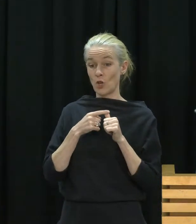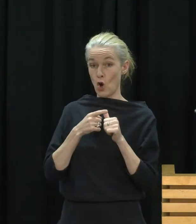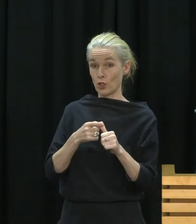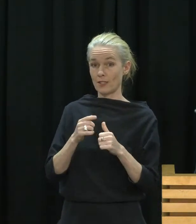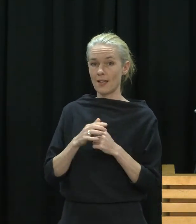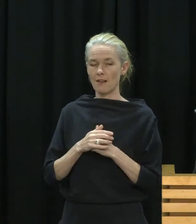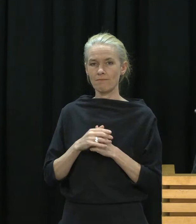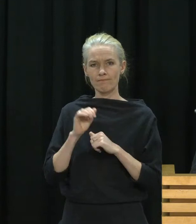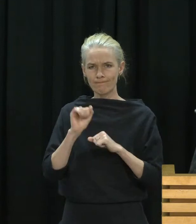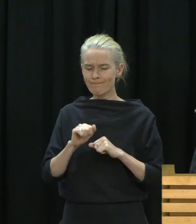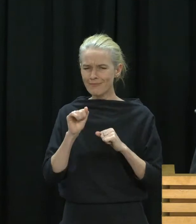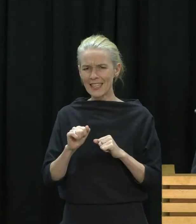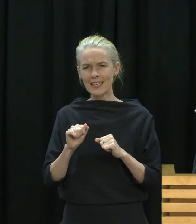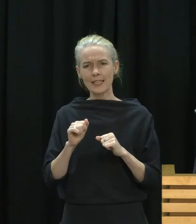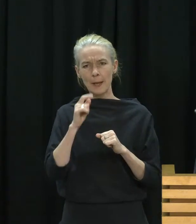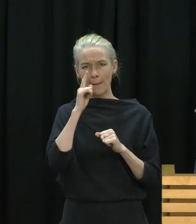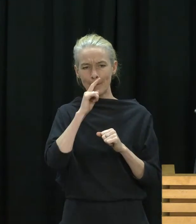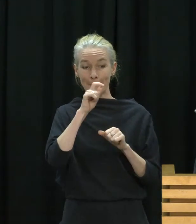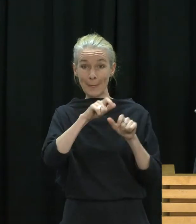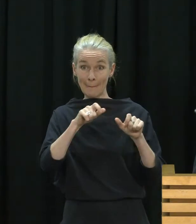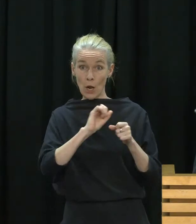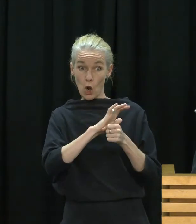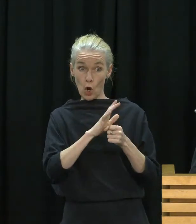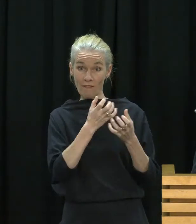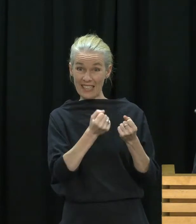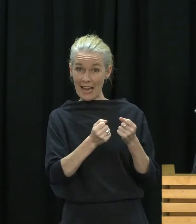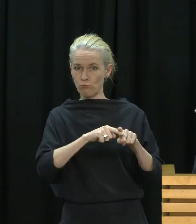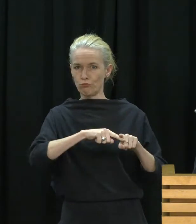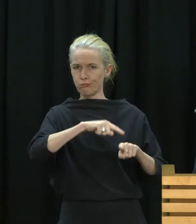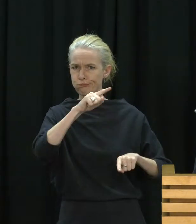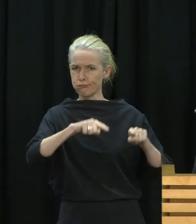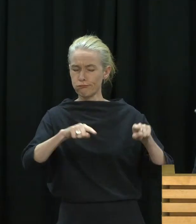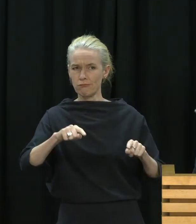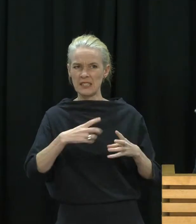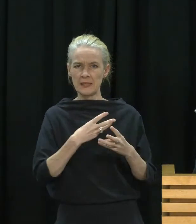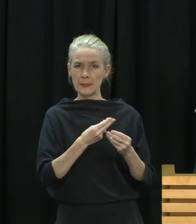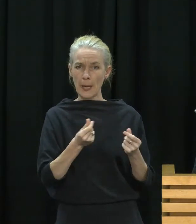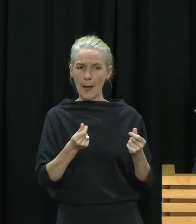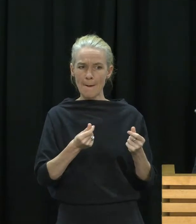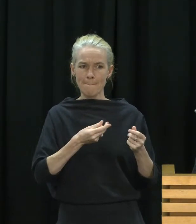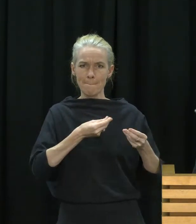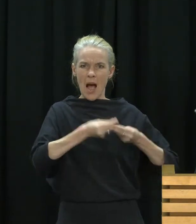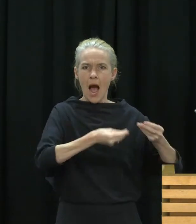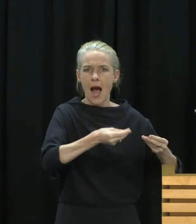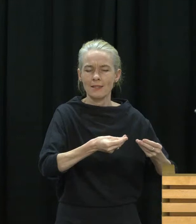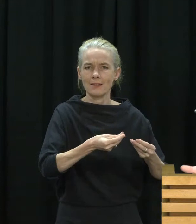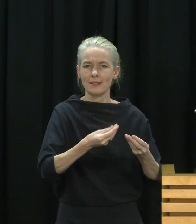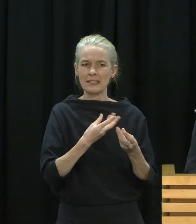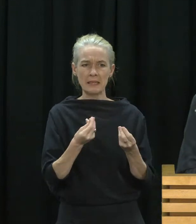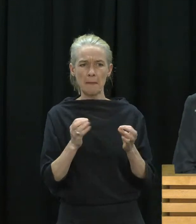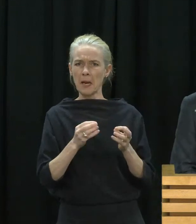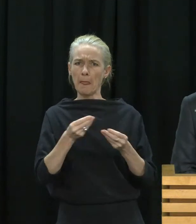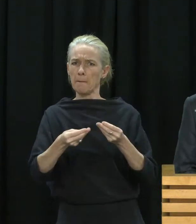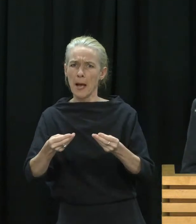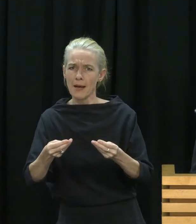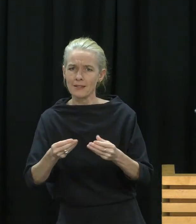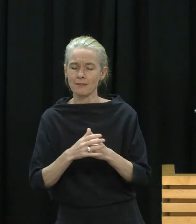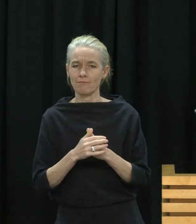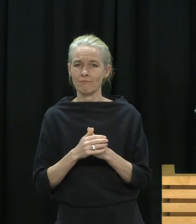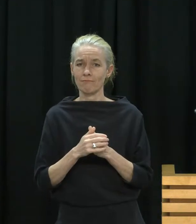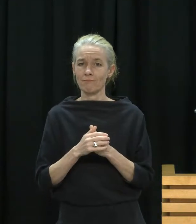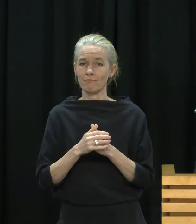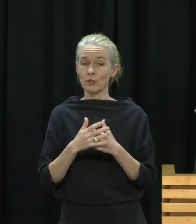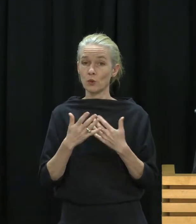cases here before, for example, our case in Northland earlier in the year where even though it was at that time the beta variant, the one first identified in the